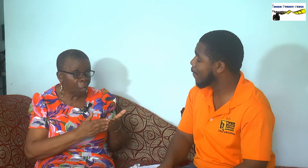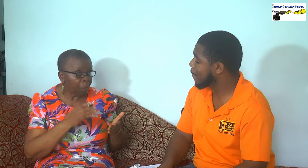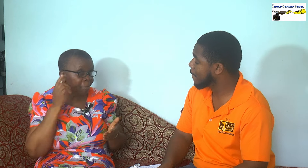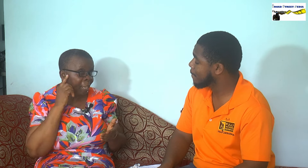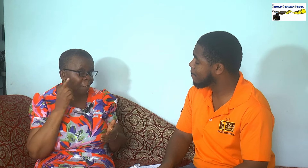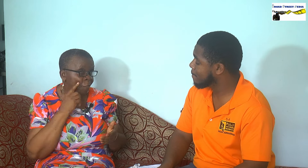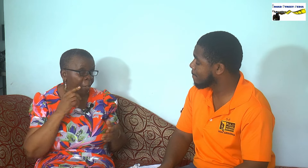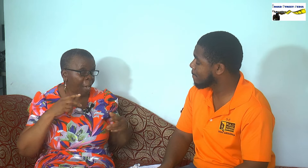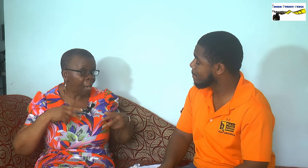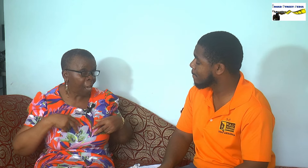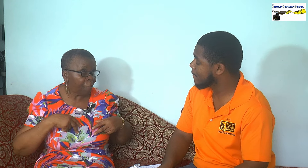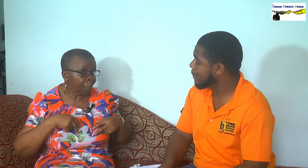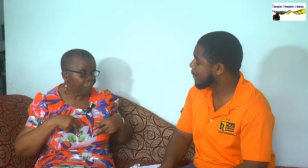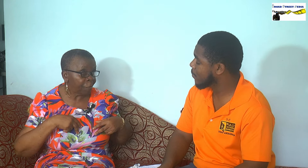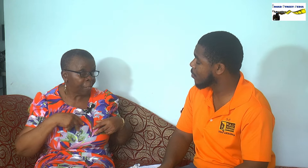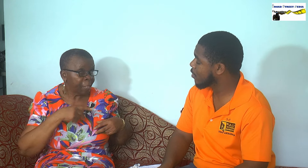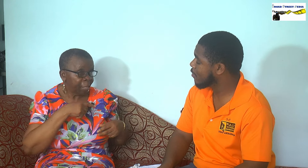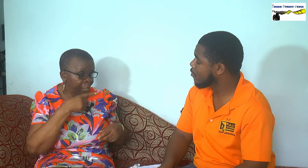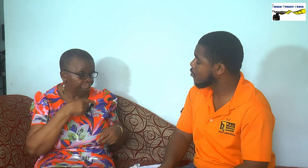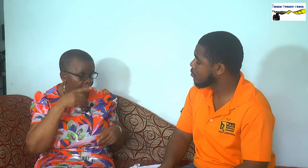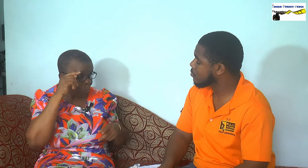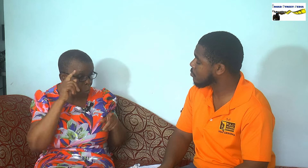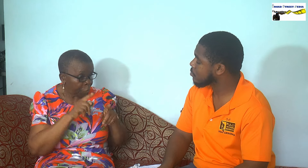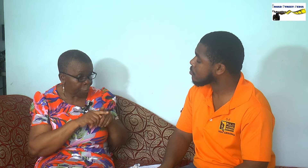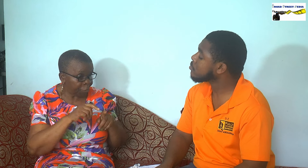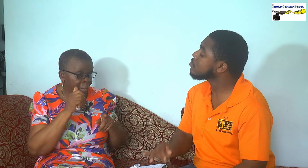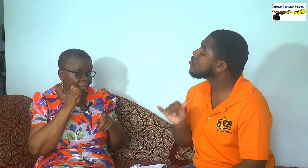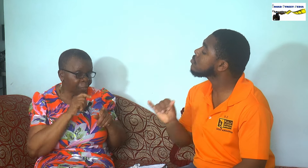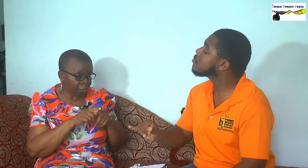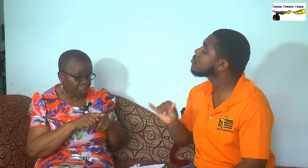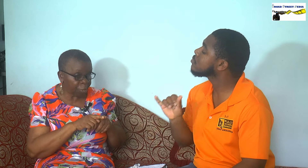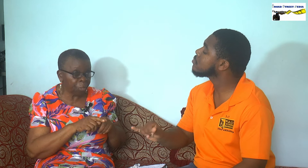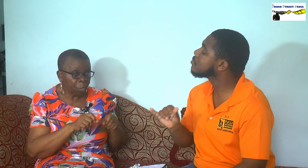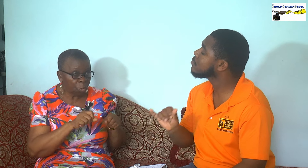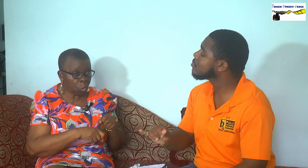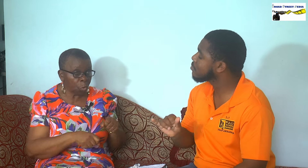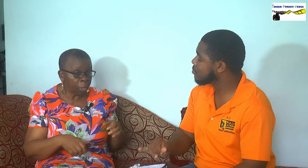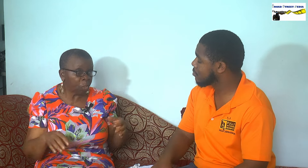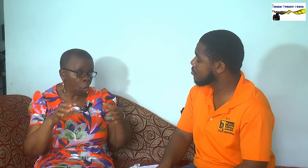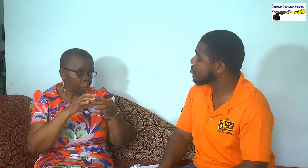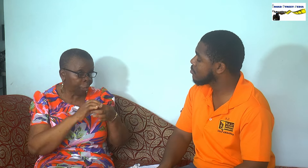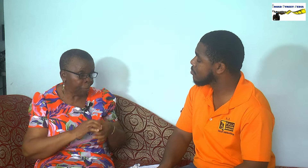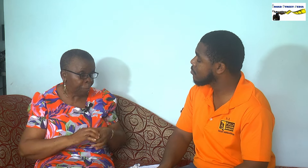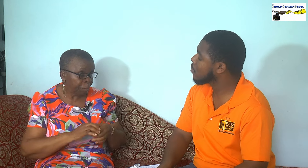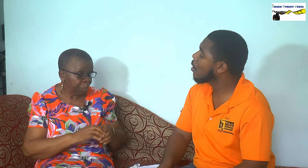Some deaf have hearing brothers and sisters, so they join.